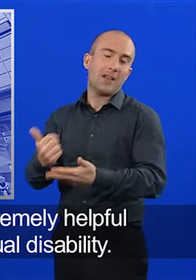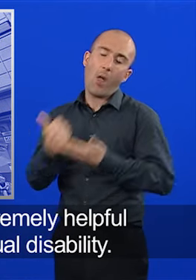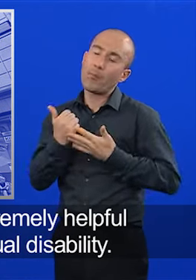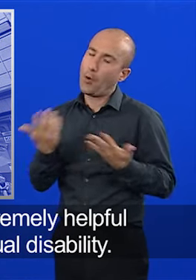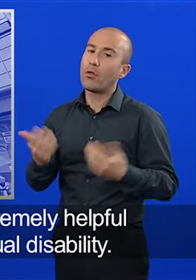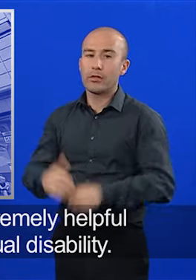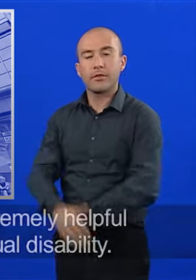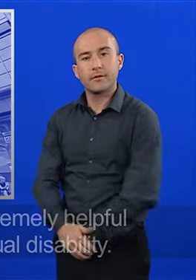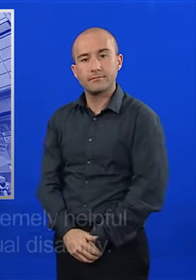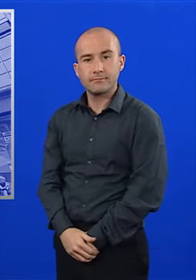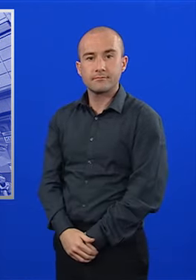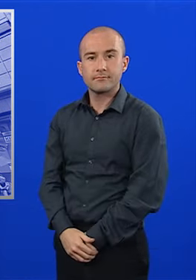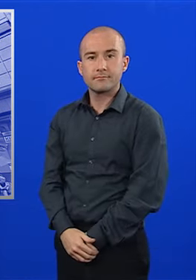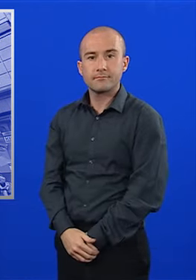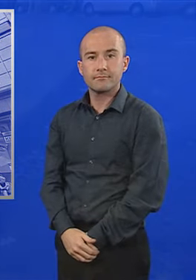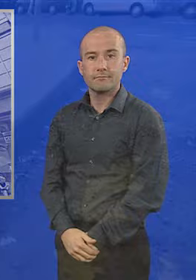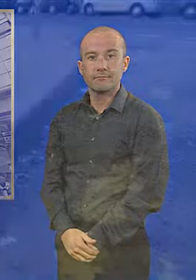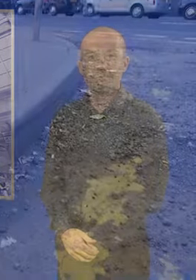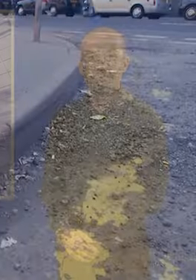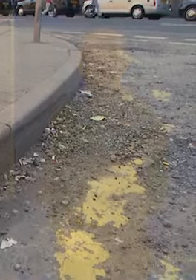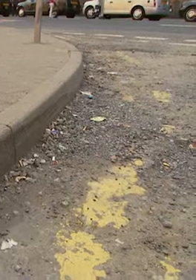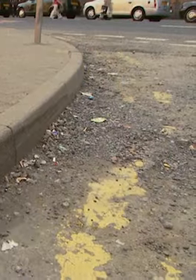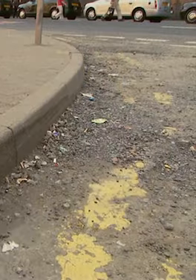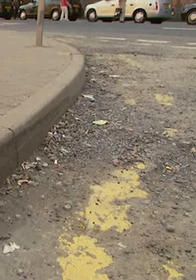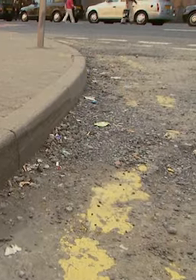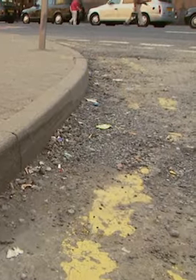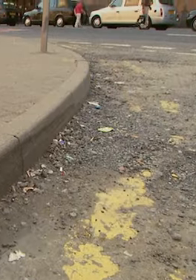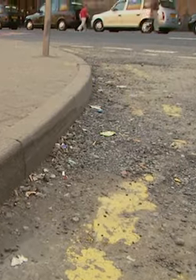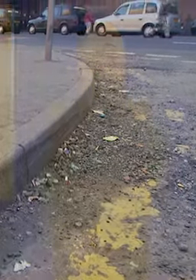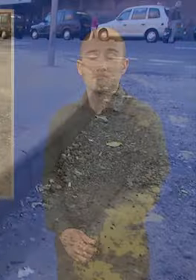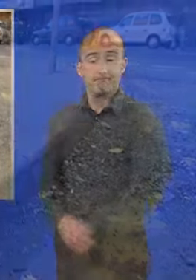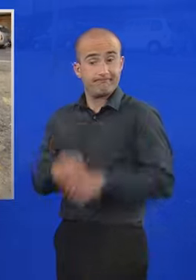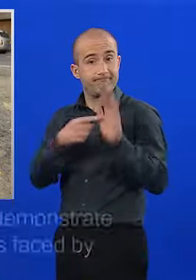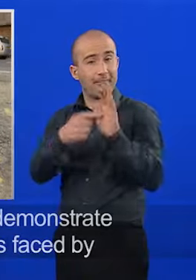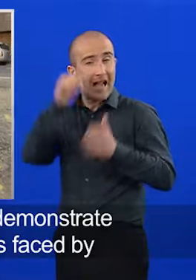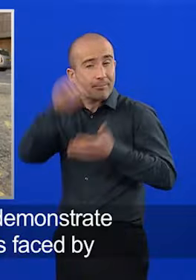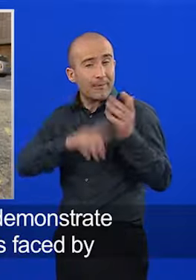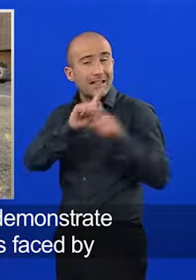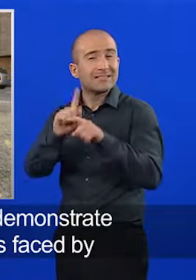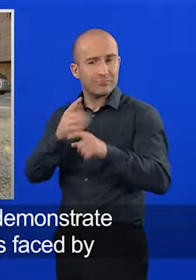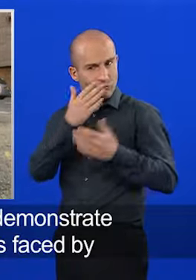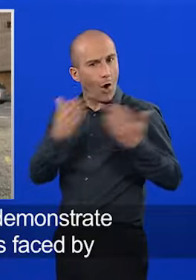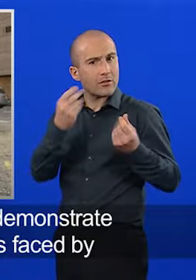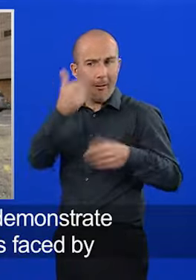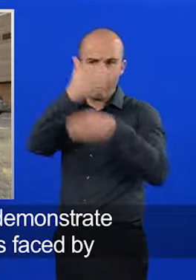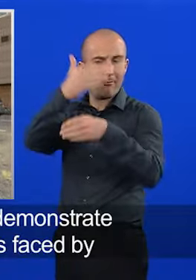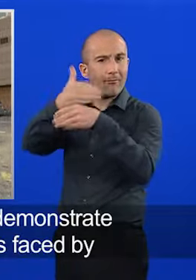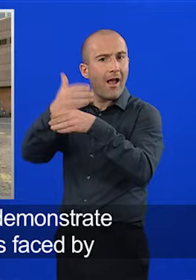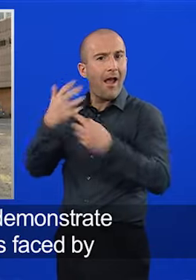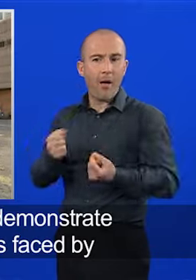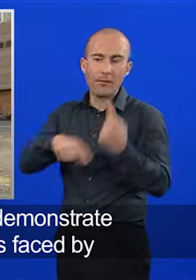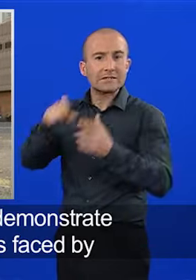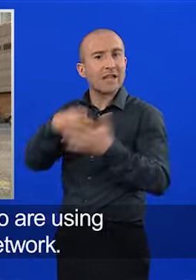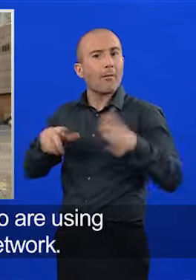disability. These experiences demonstrate some of the